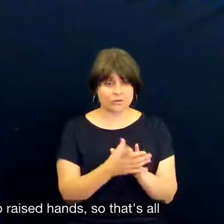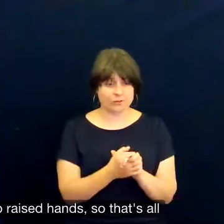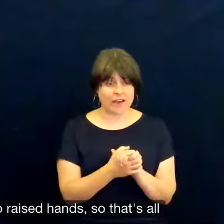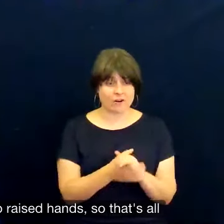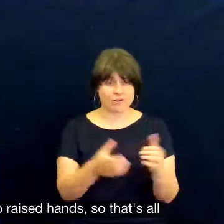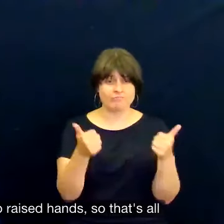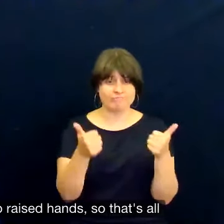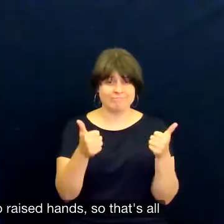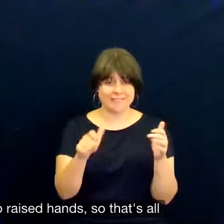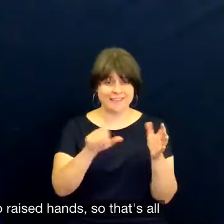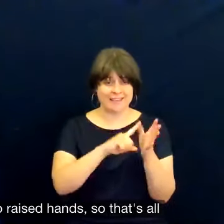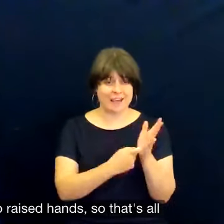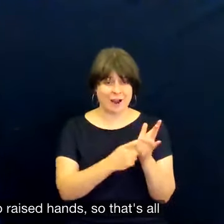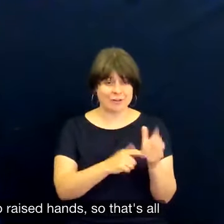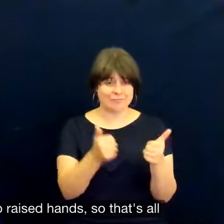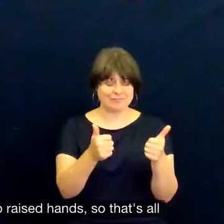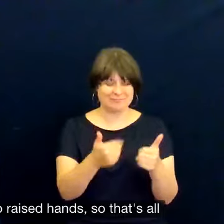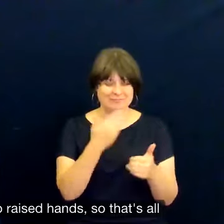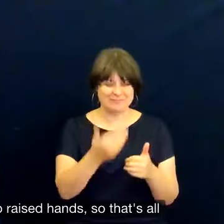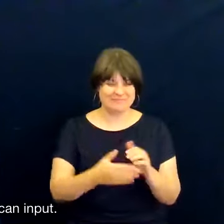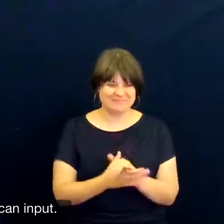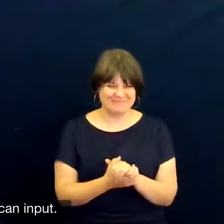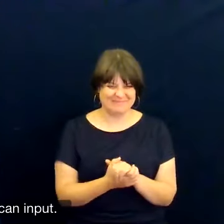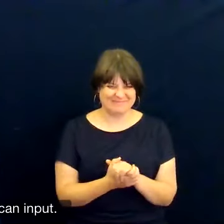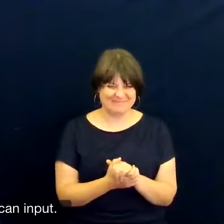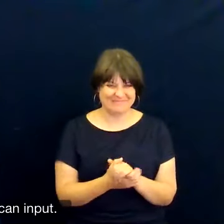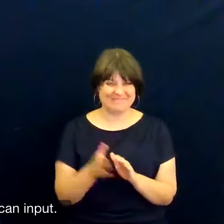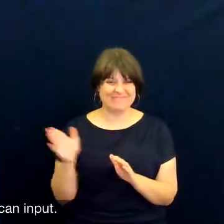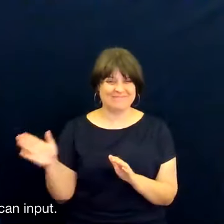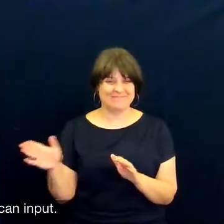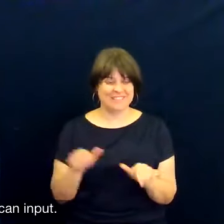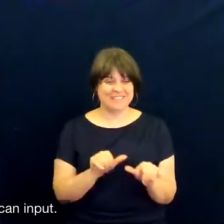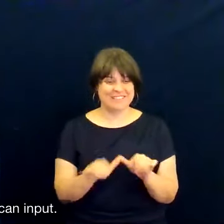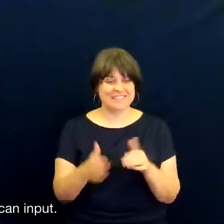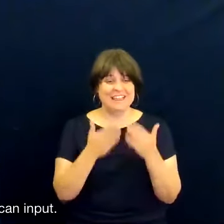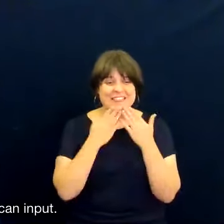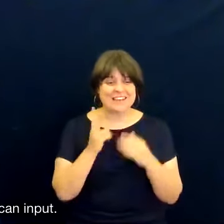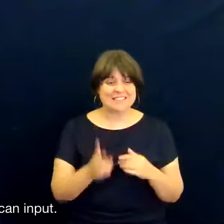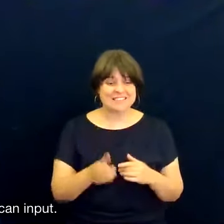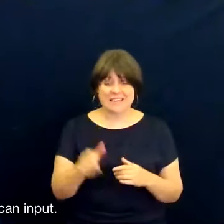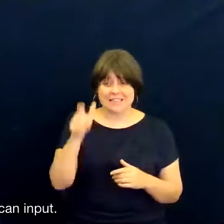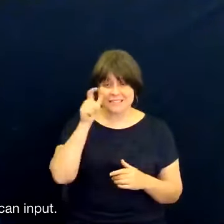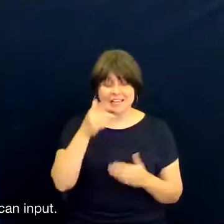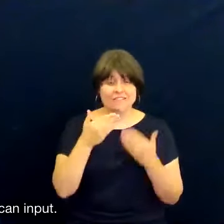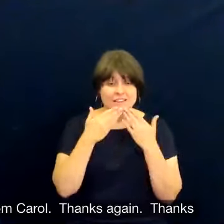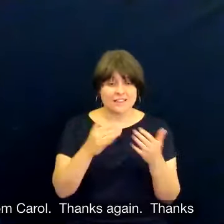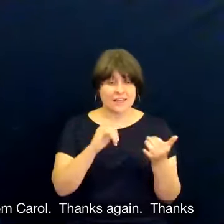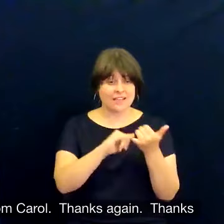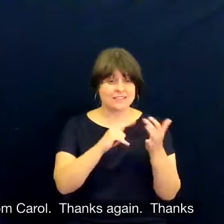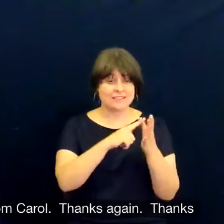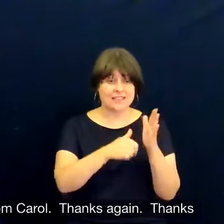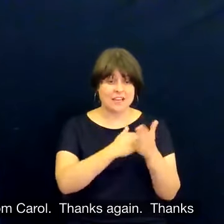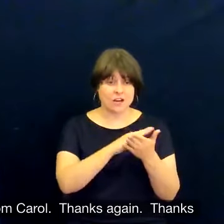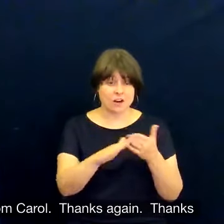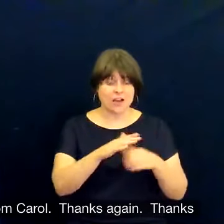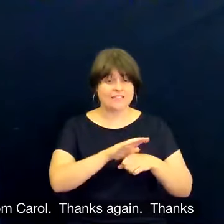All good from Carol? Okay. Great. Well, thanks again. Thanks to David, thanks to Sarah and